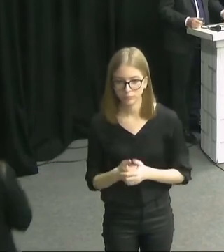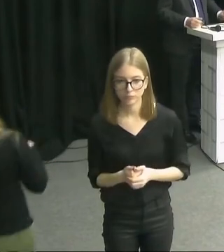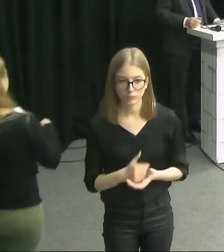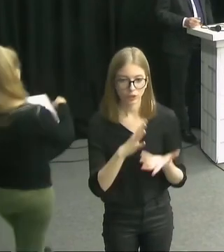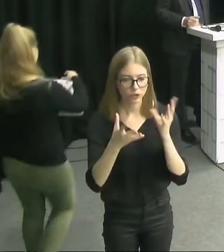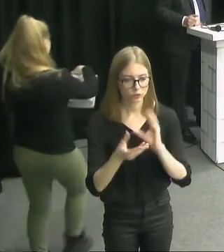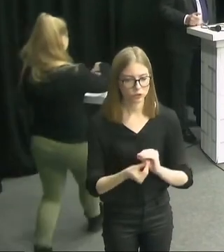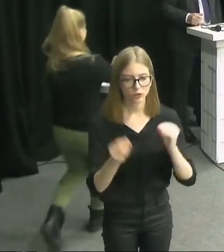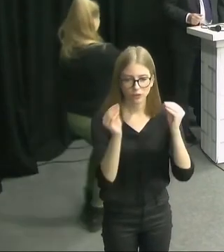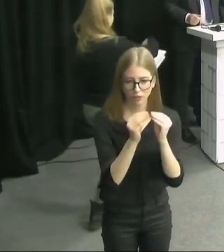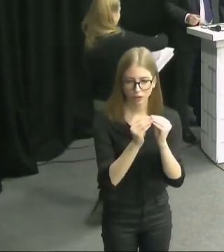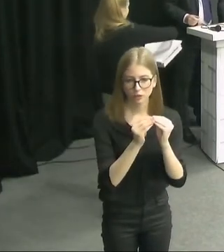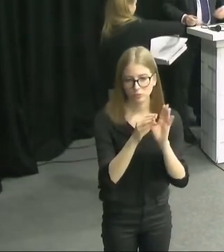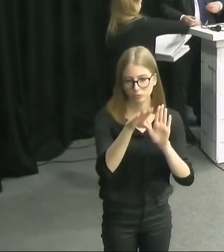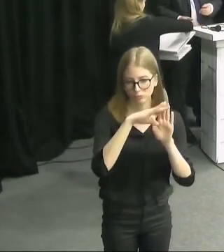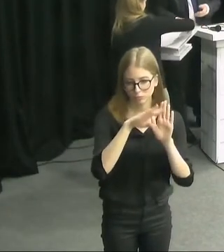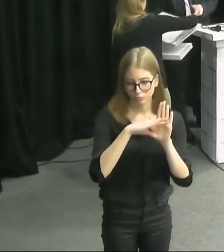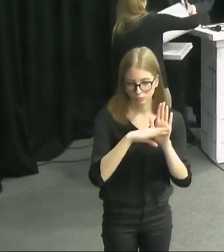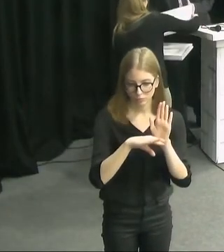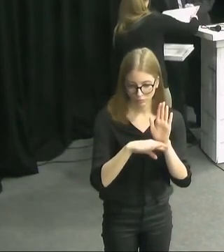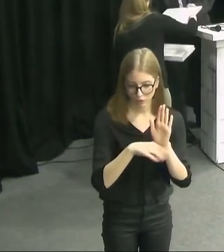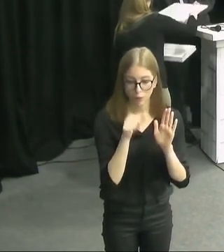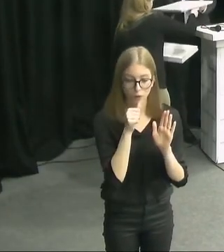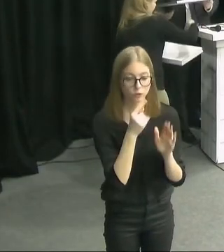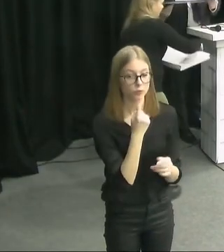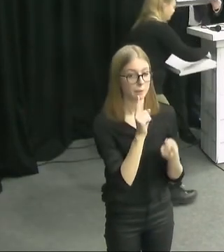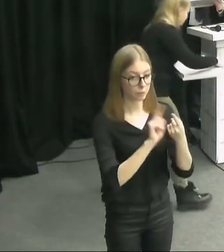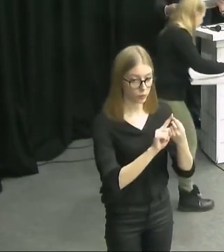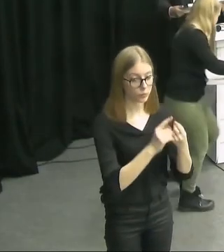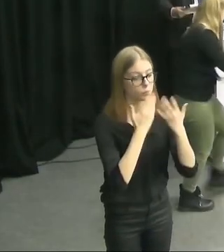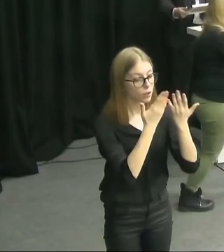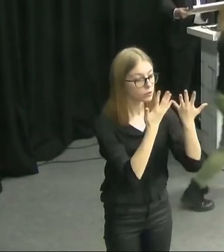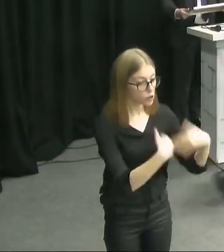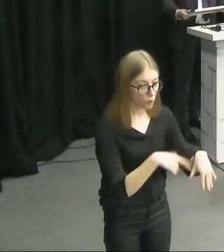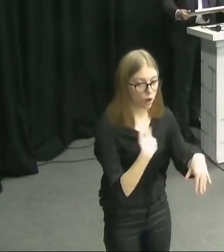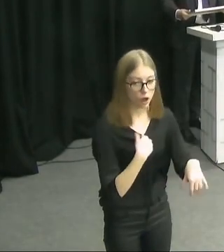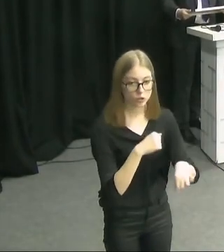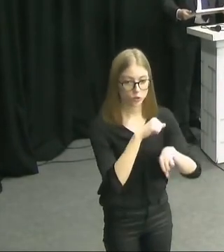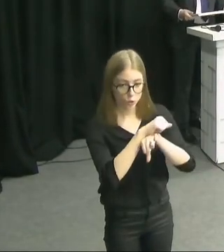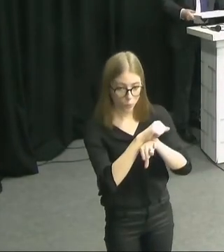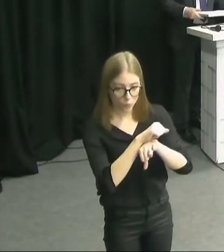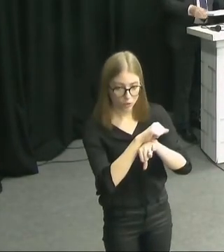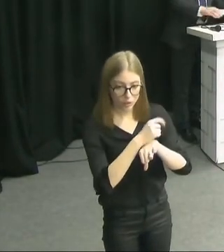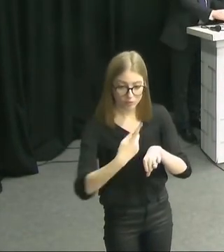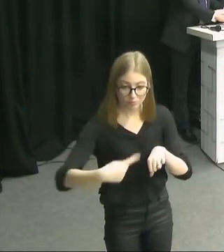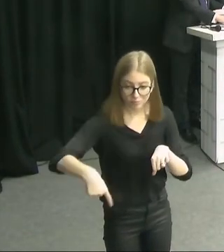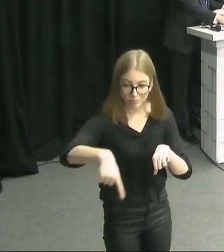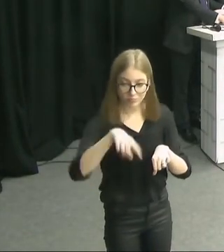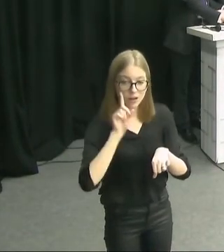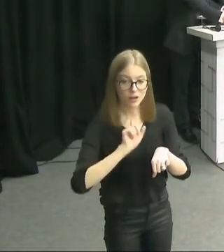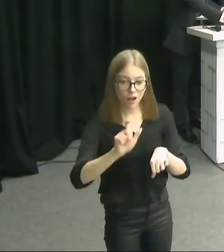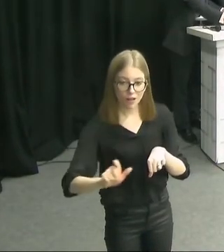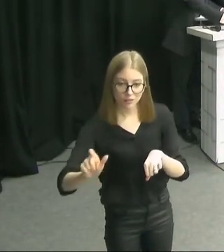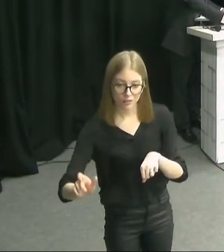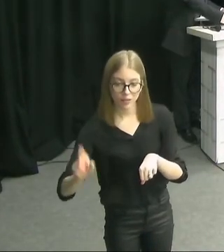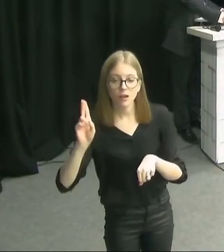with the statement should sign under the statement. Of course, the candidates may decide